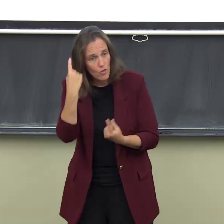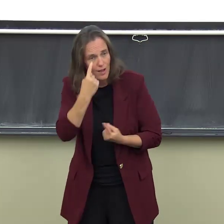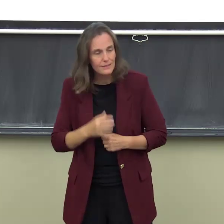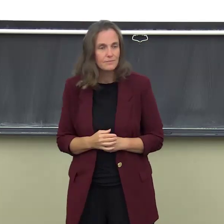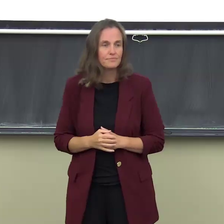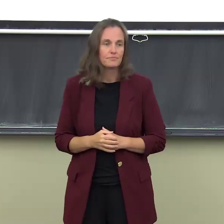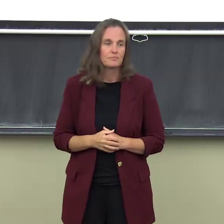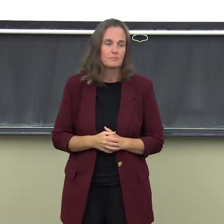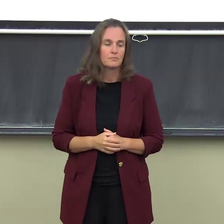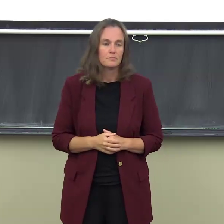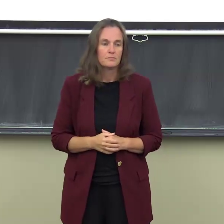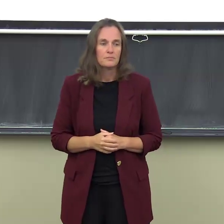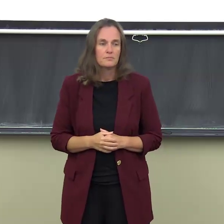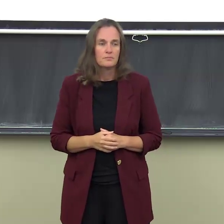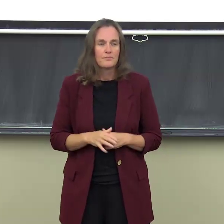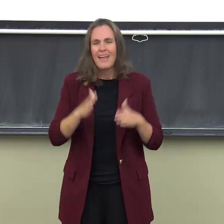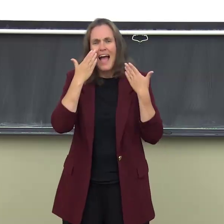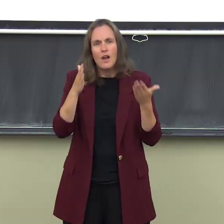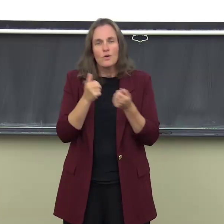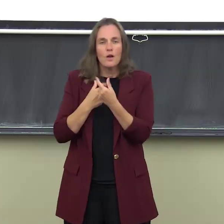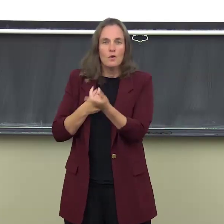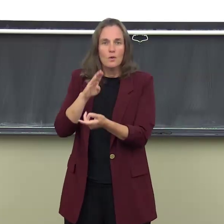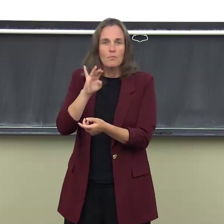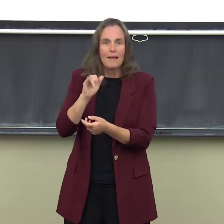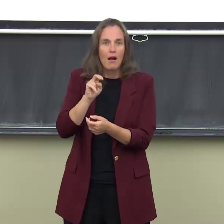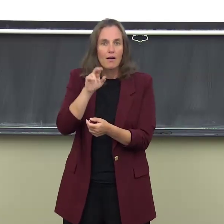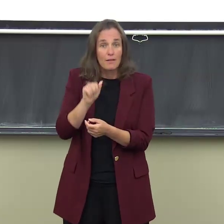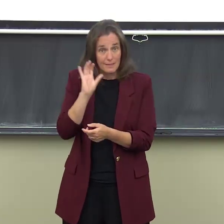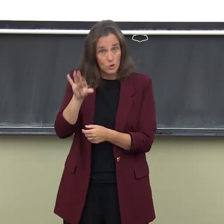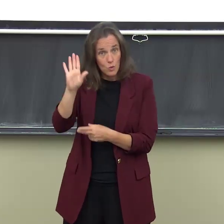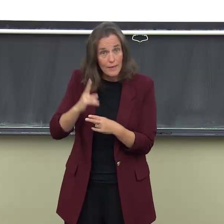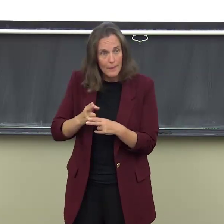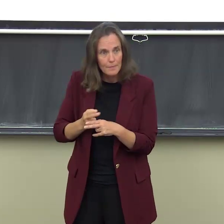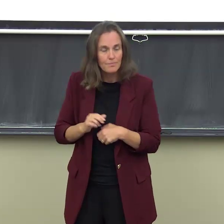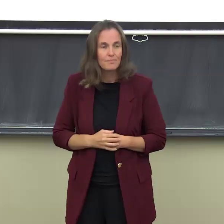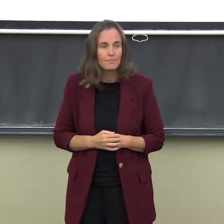challenge? I don't know, Bianca. I hear you. Yeah.